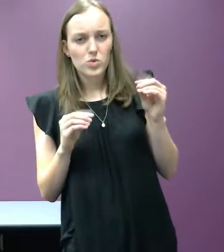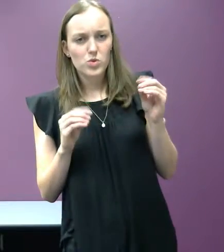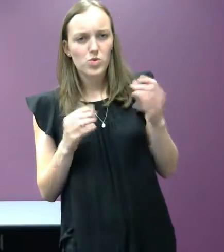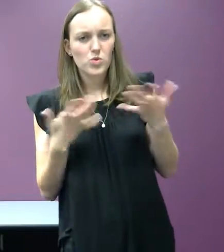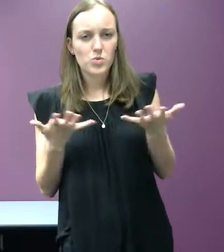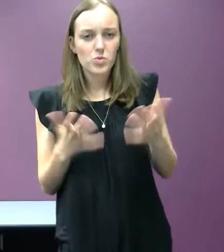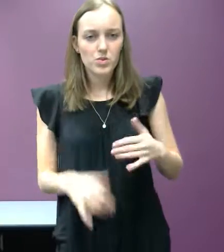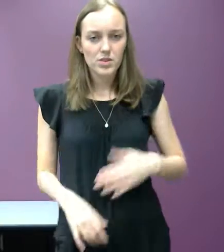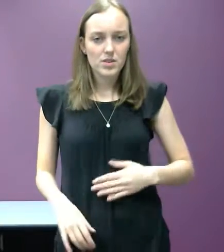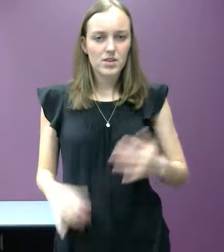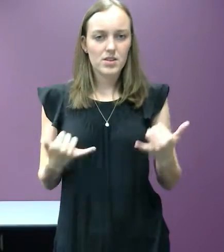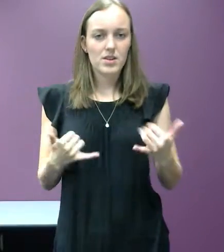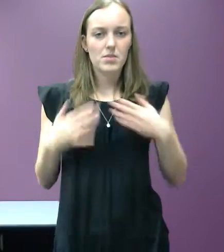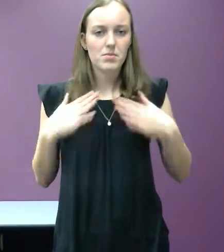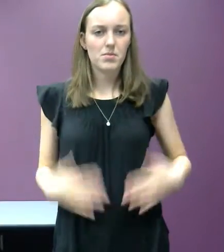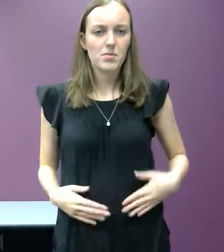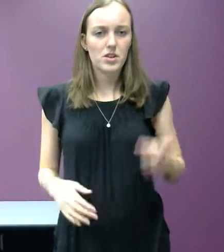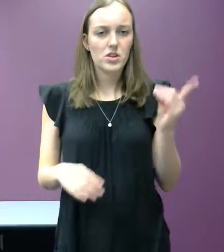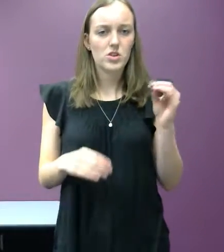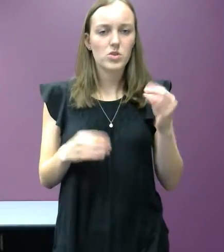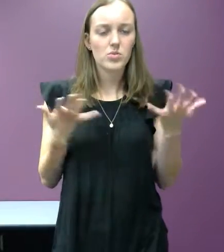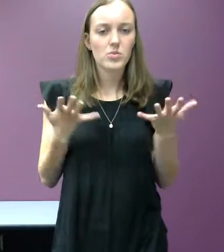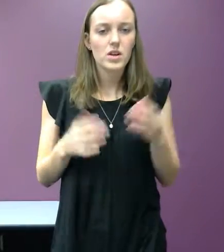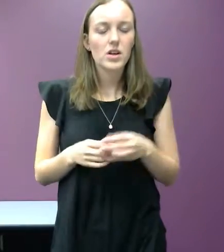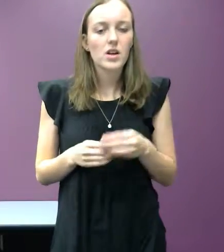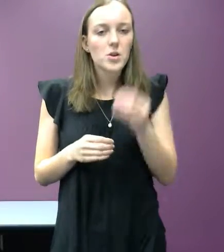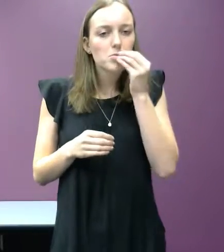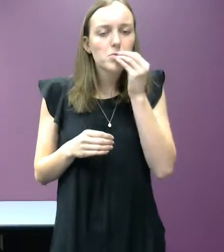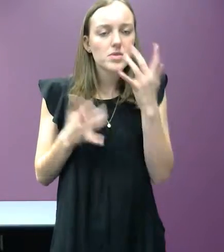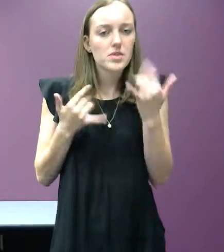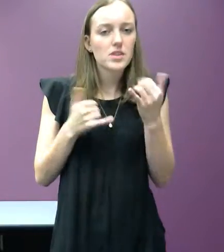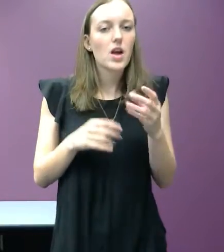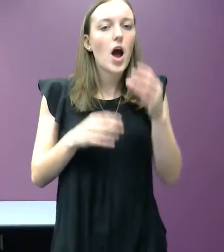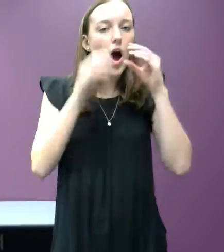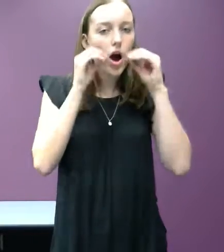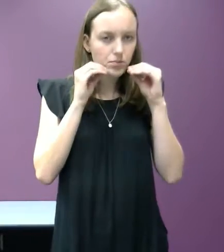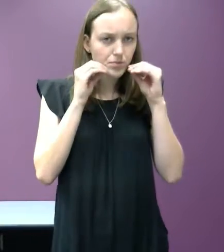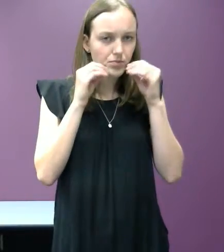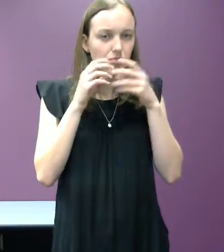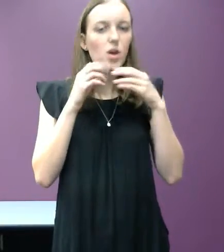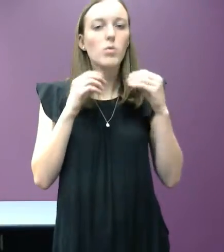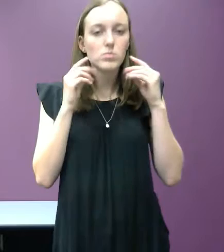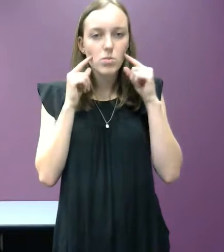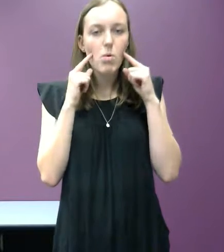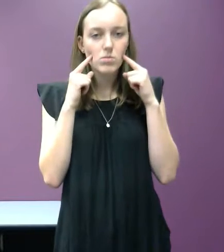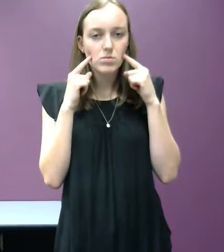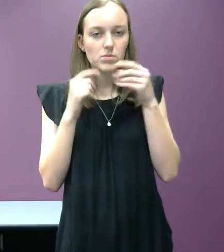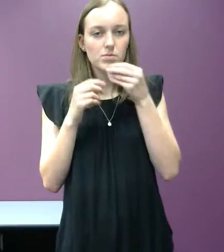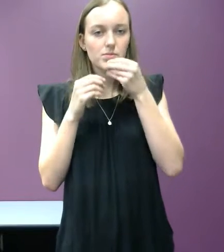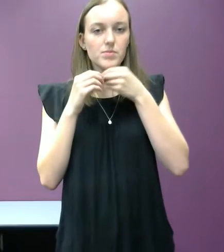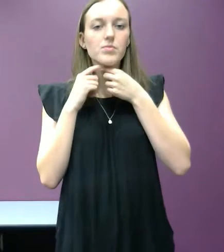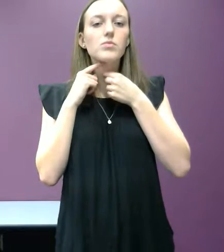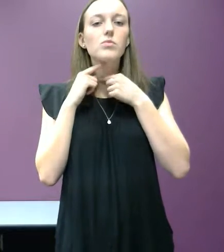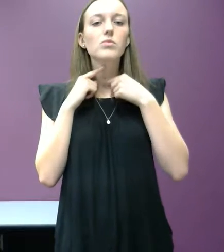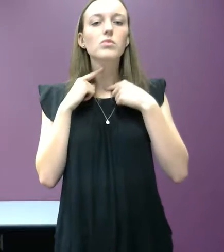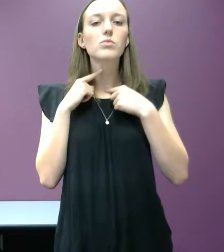bite, and then you chewed it, and it went down your esophagus. And remember, we talked about this before. Your esophagus is that